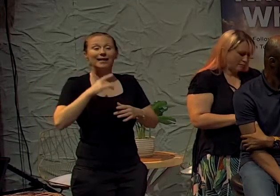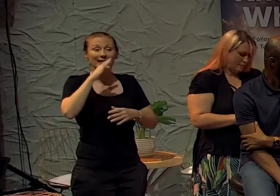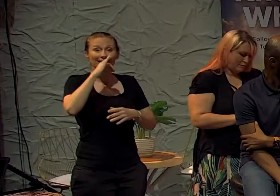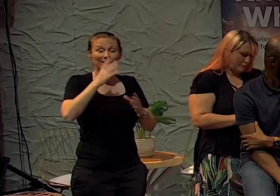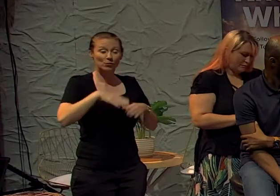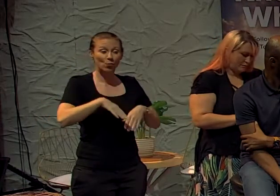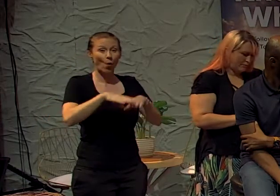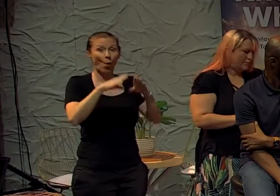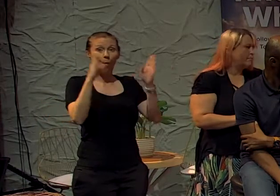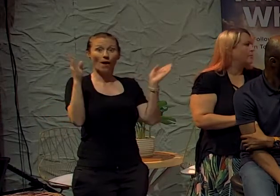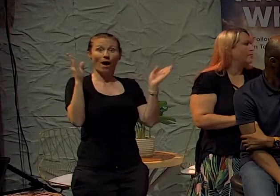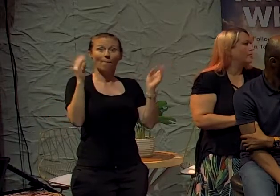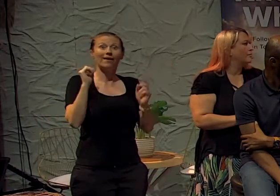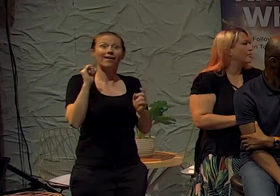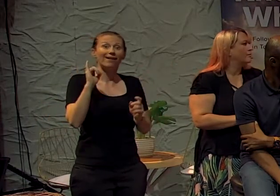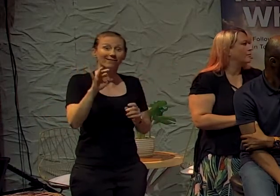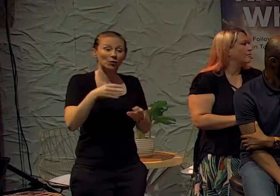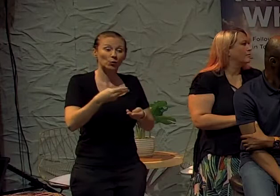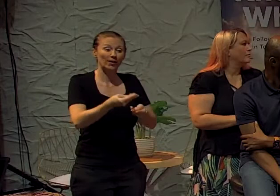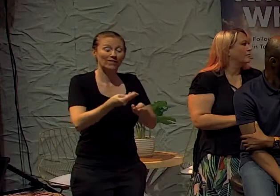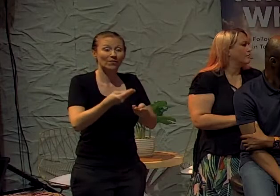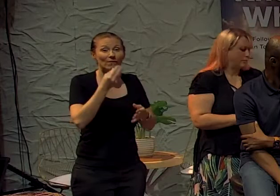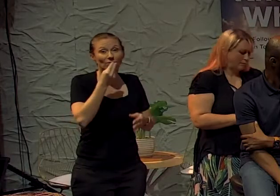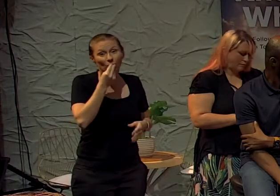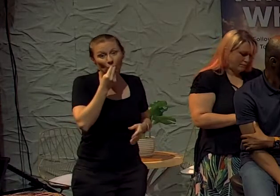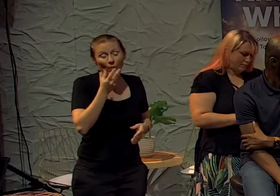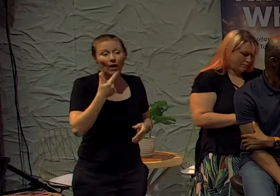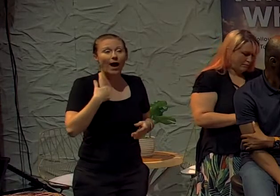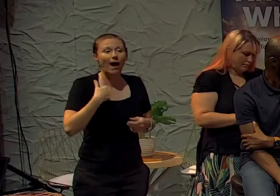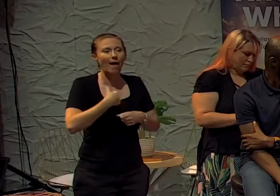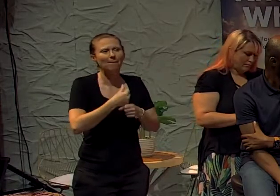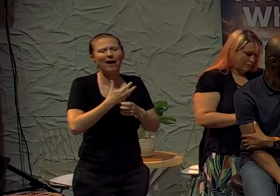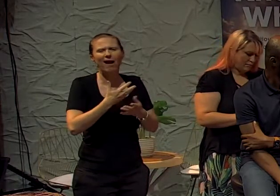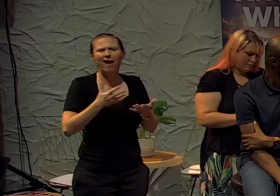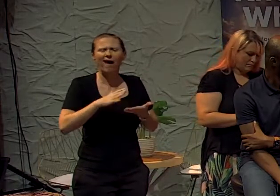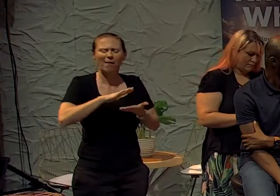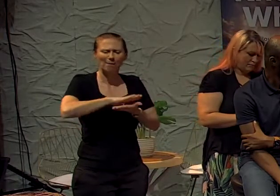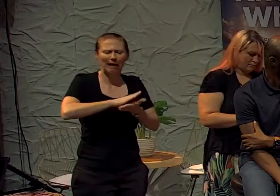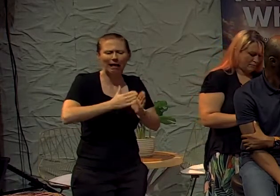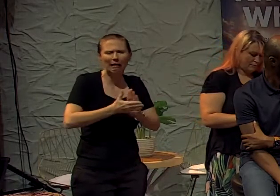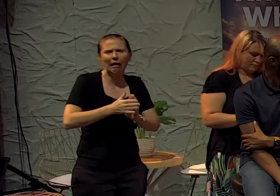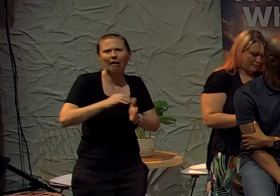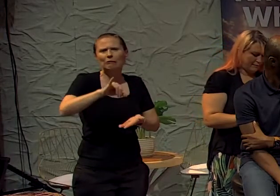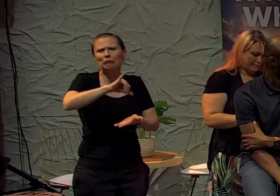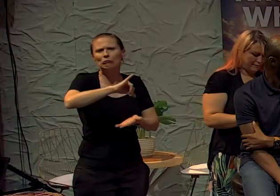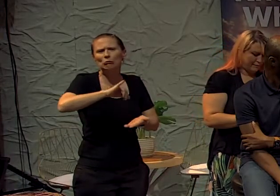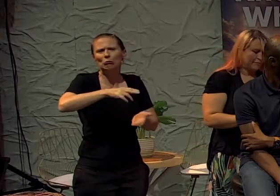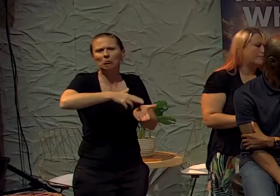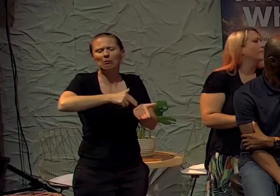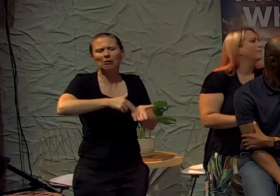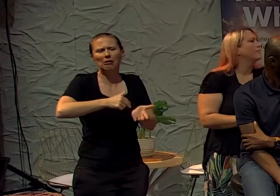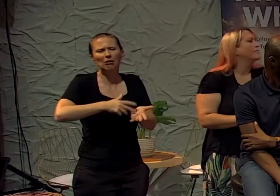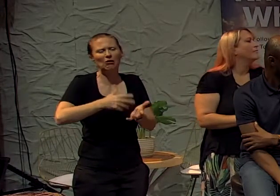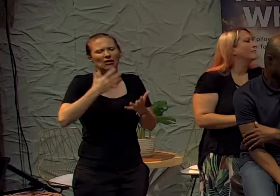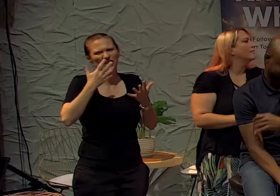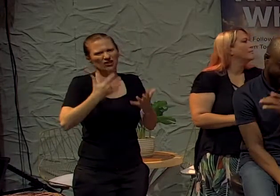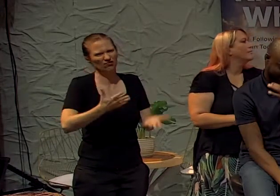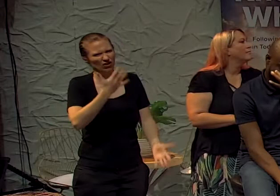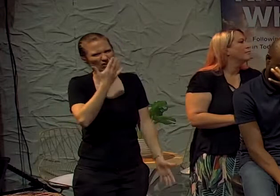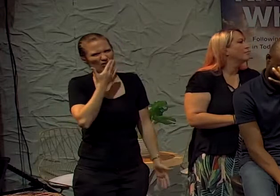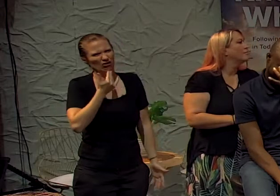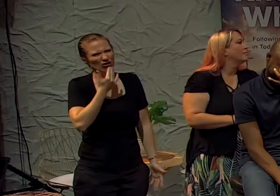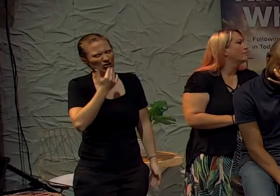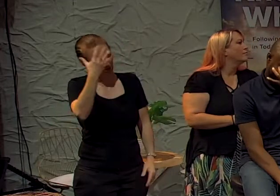them food. And they love pancakes and syrup and butter. So it was a frenzy, sugar,